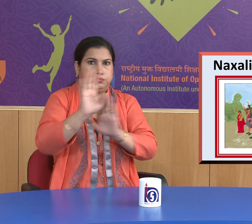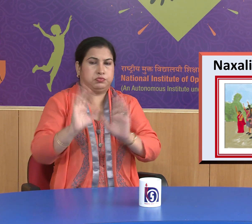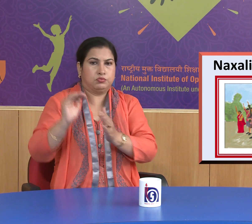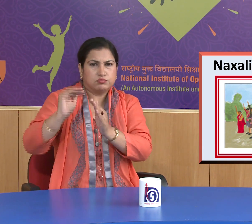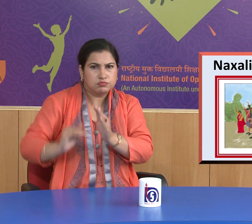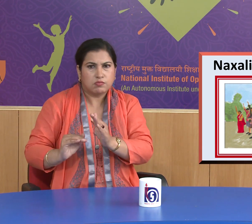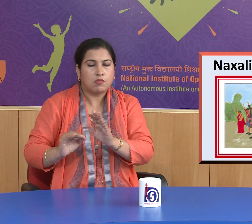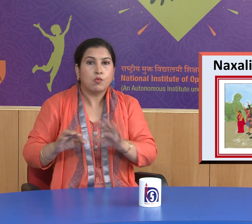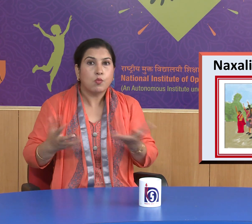because